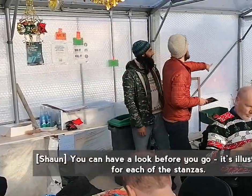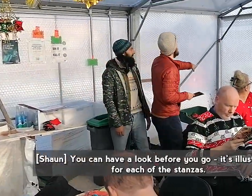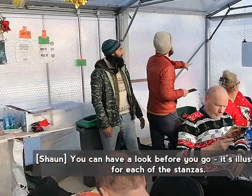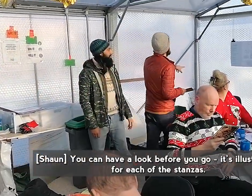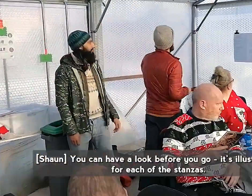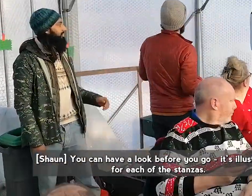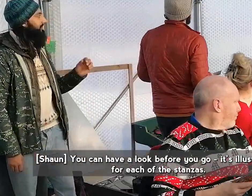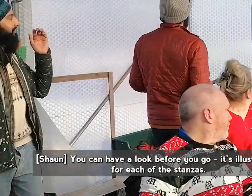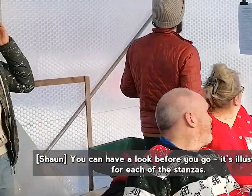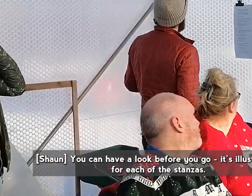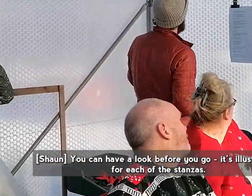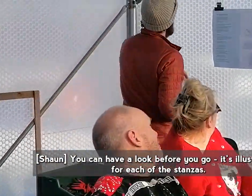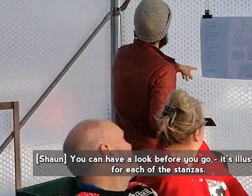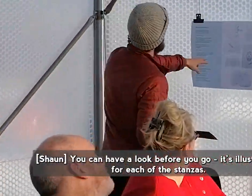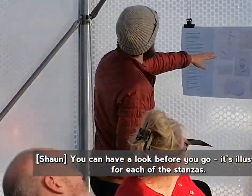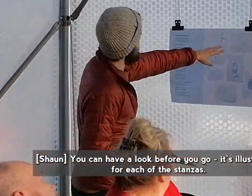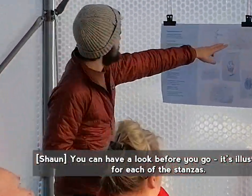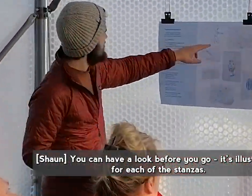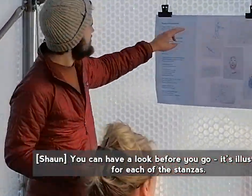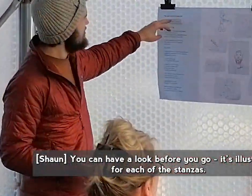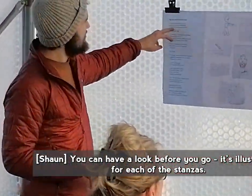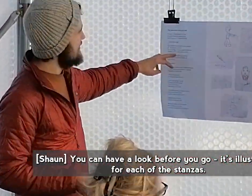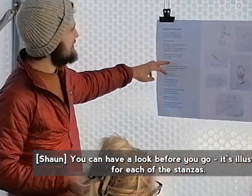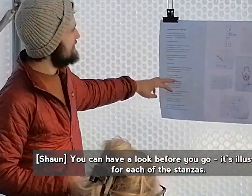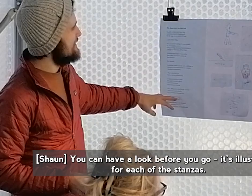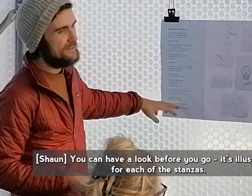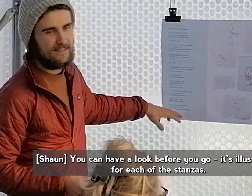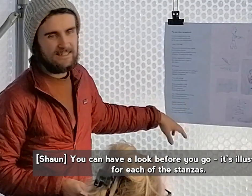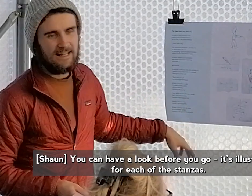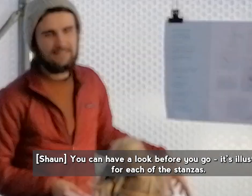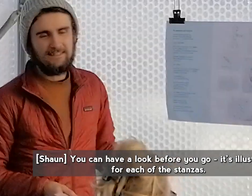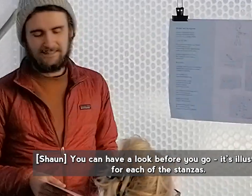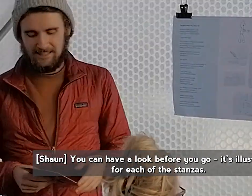have a look before you go in a bit. Did some illustrations to each of the stanzas.